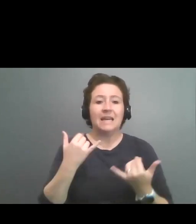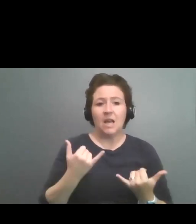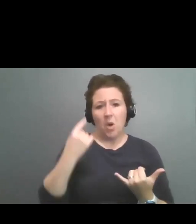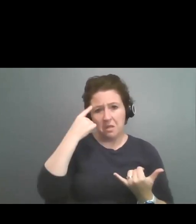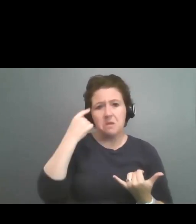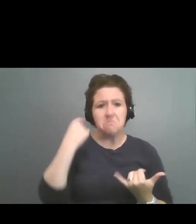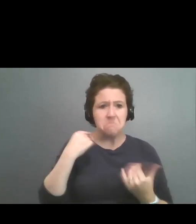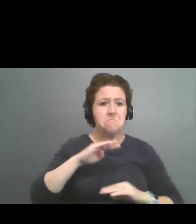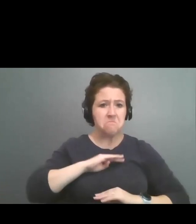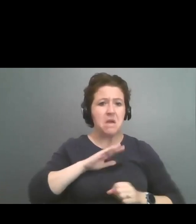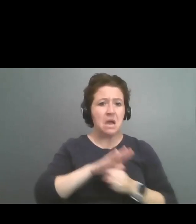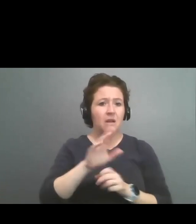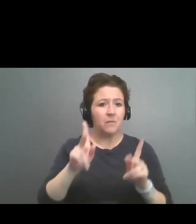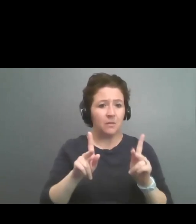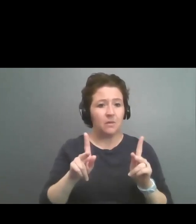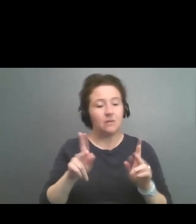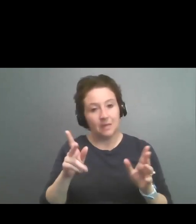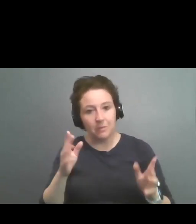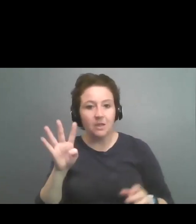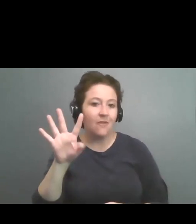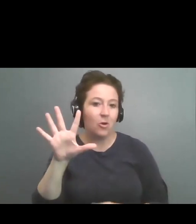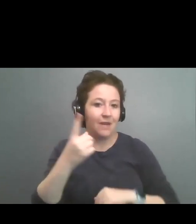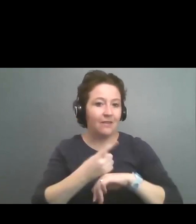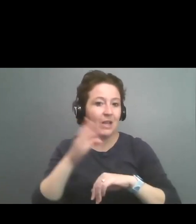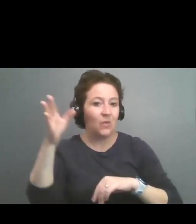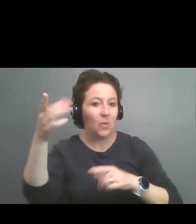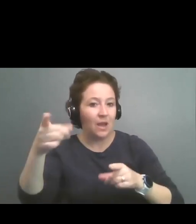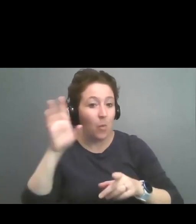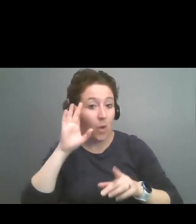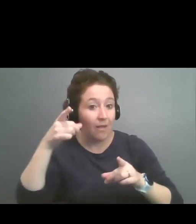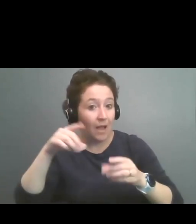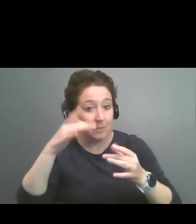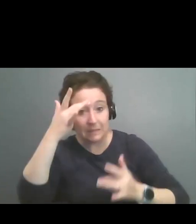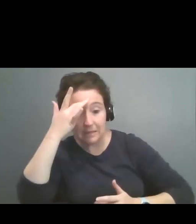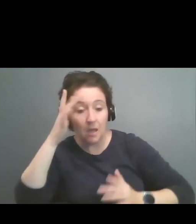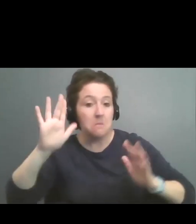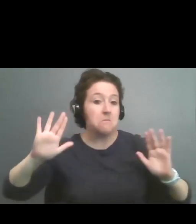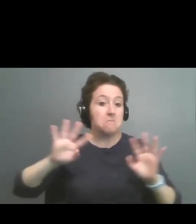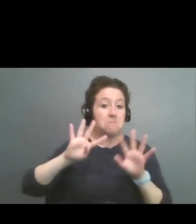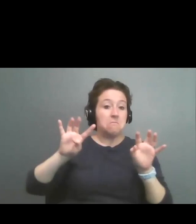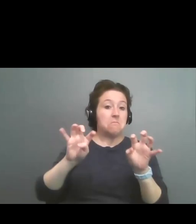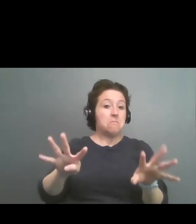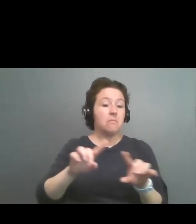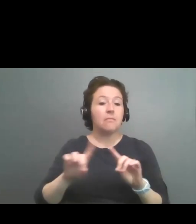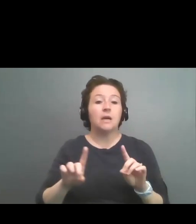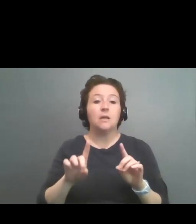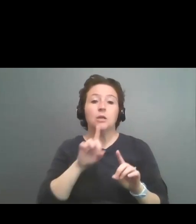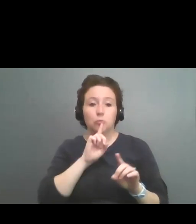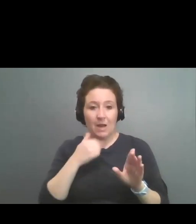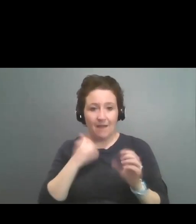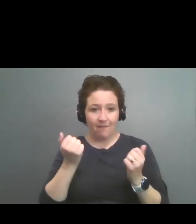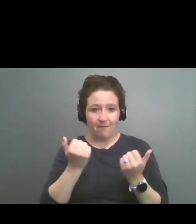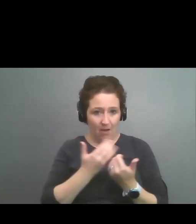have enough people. Of course, we're 45 days out, so we don't know what's going to happen with the pandemic, but making sure that we have enough people will be a